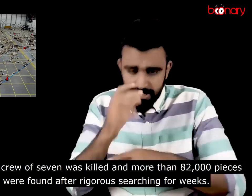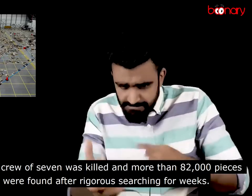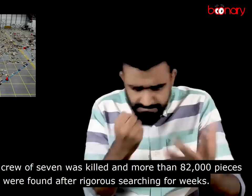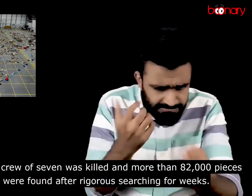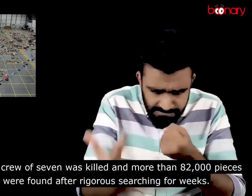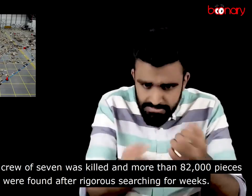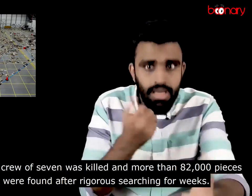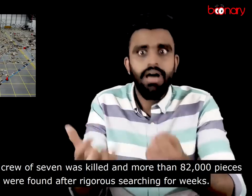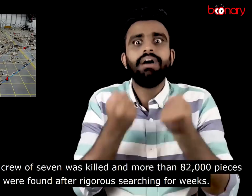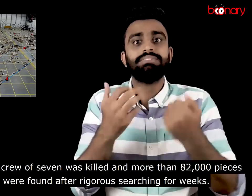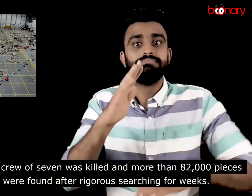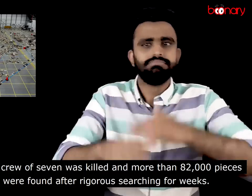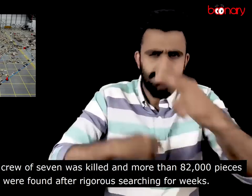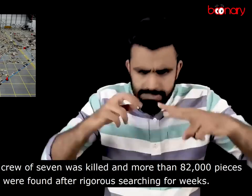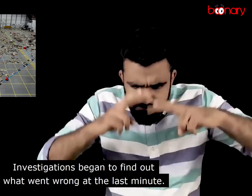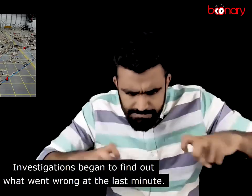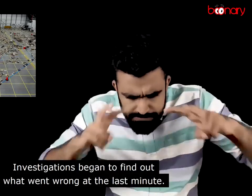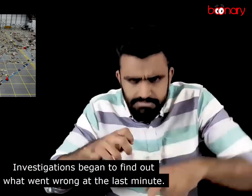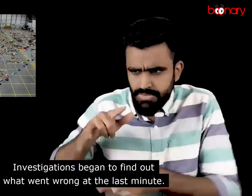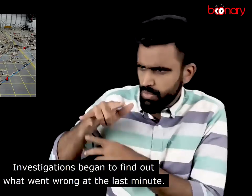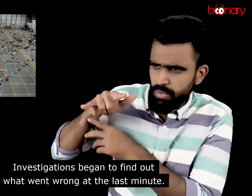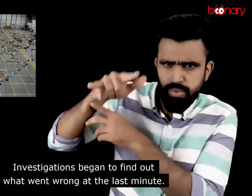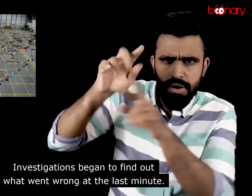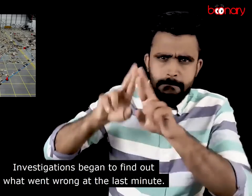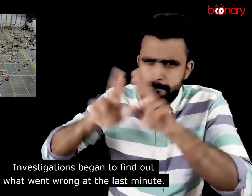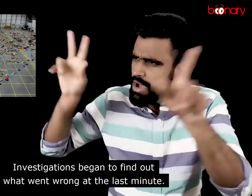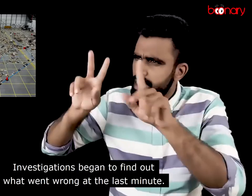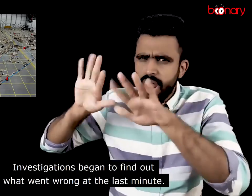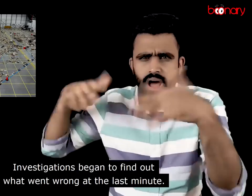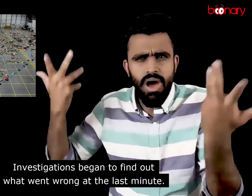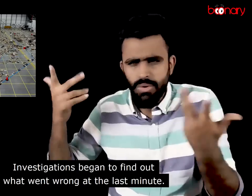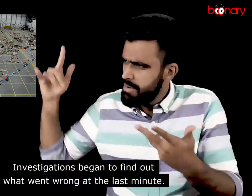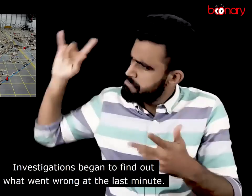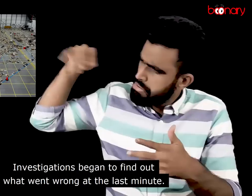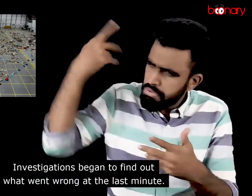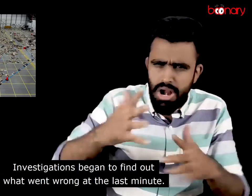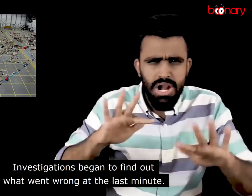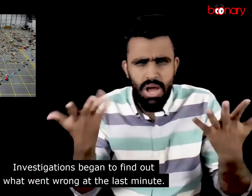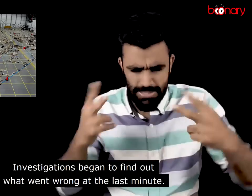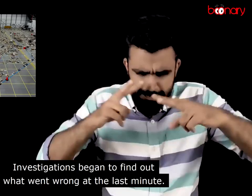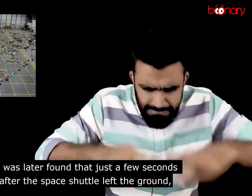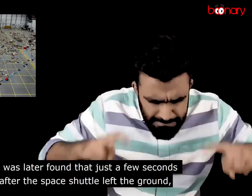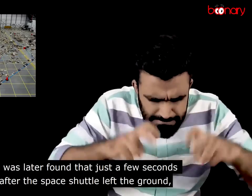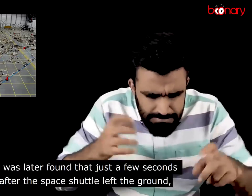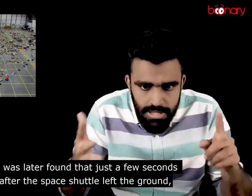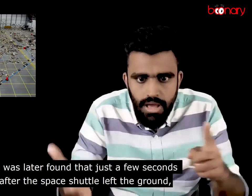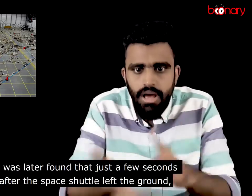searching for weeks. Investigations began to find out what went wrong at the last minute. It was later